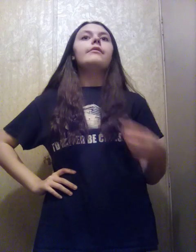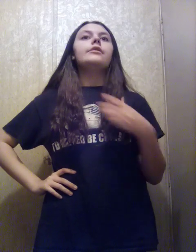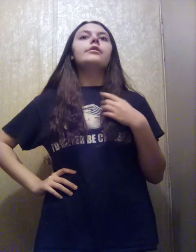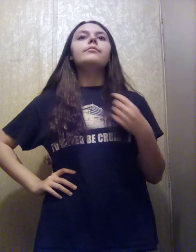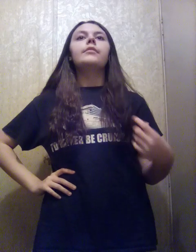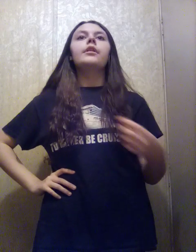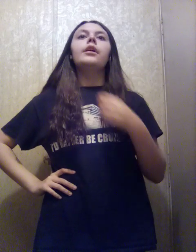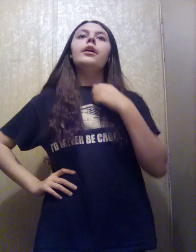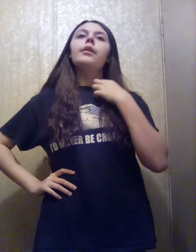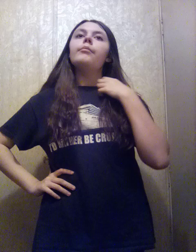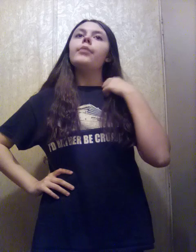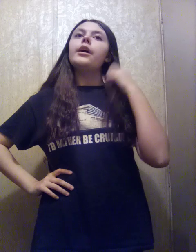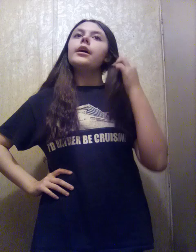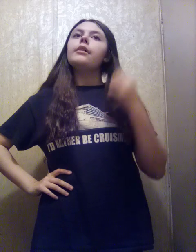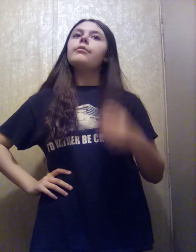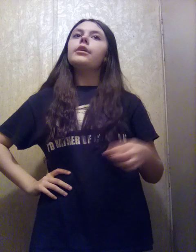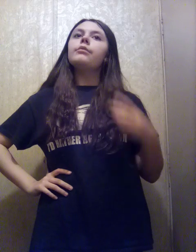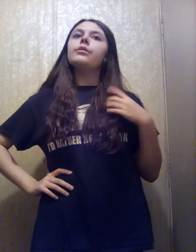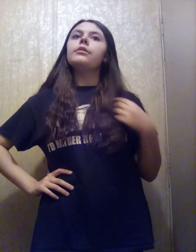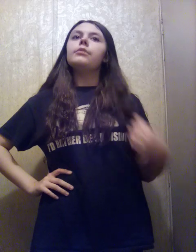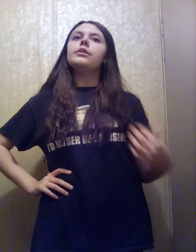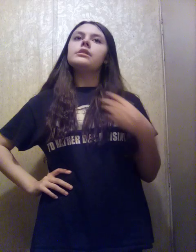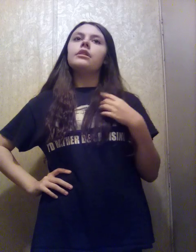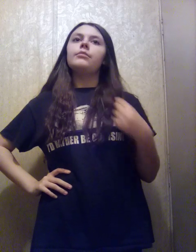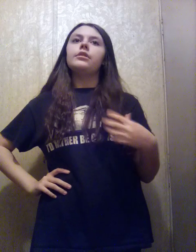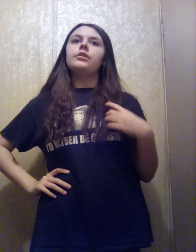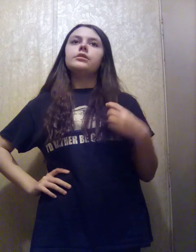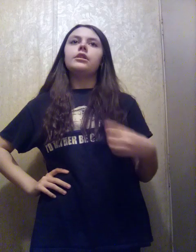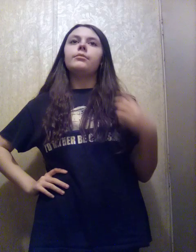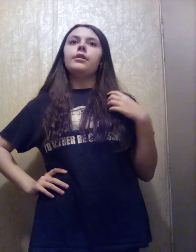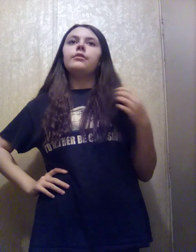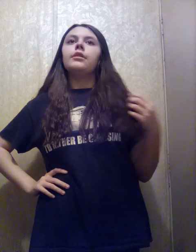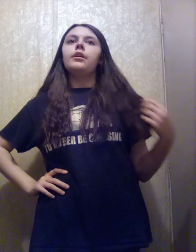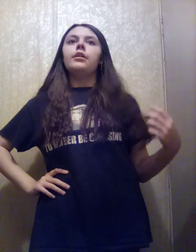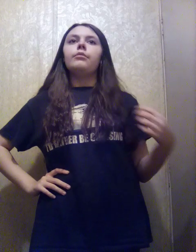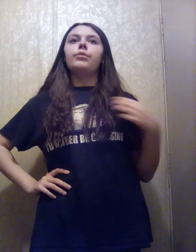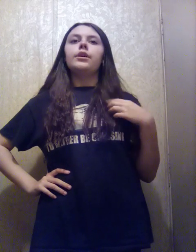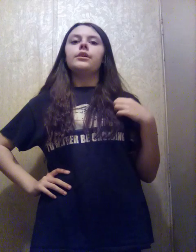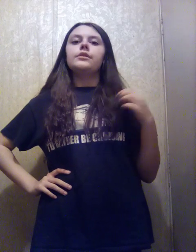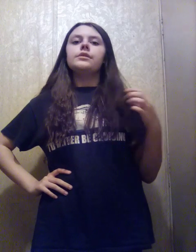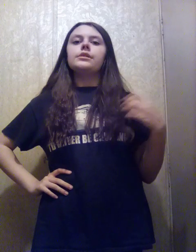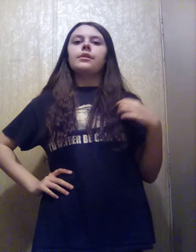after. But what I really wanted to come on here and talk about was,